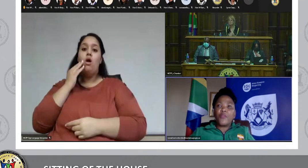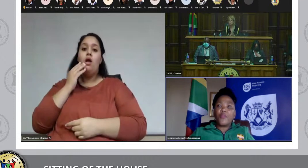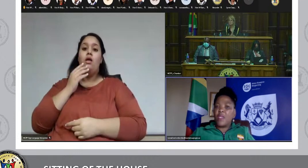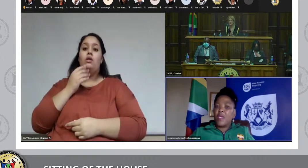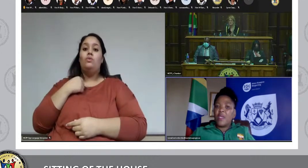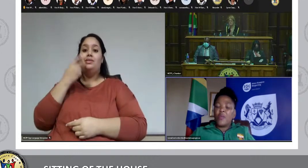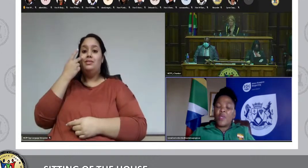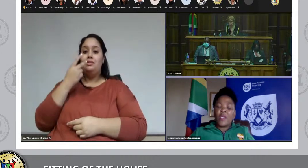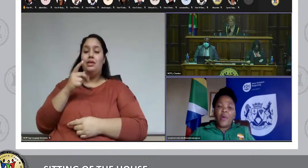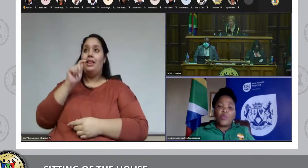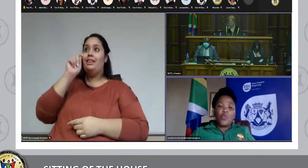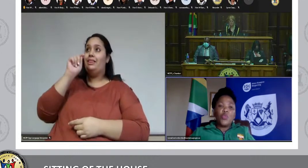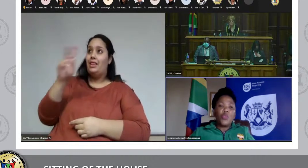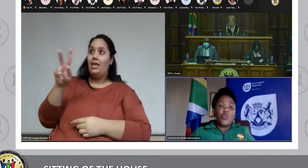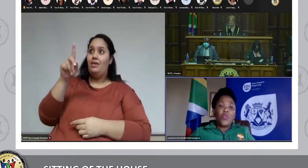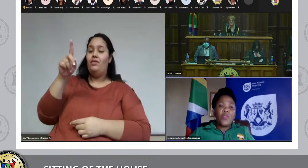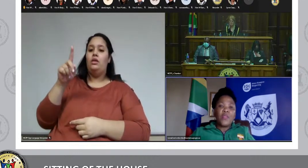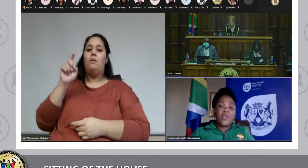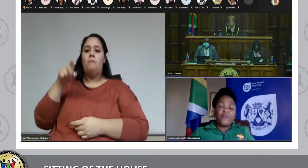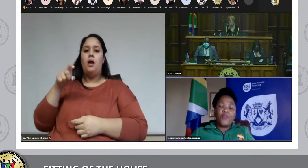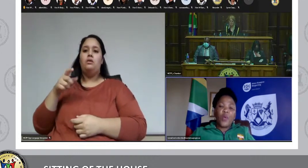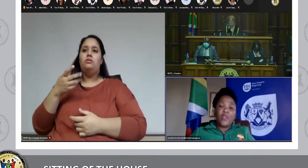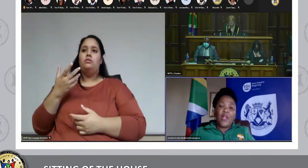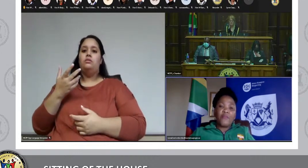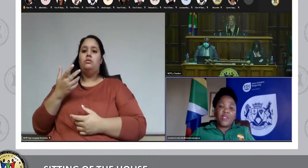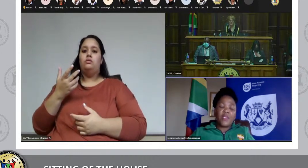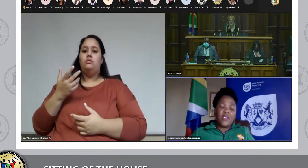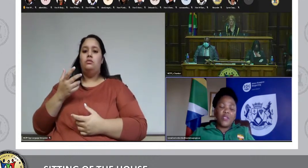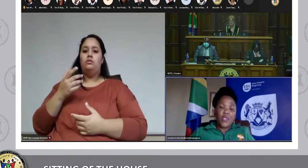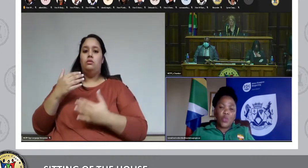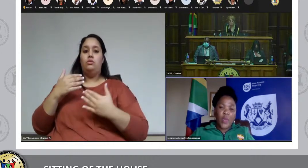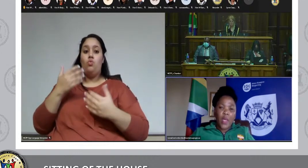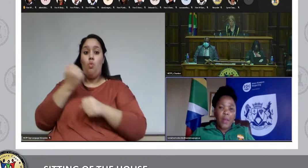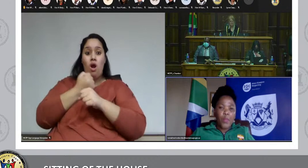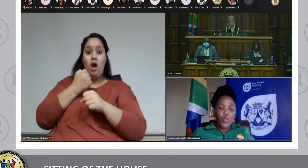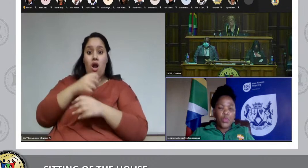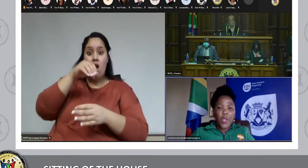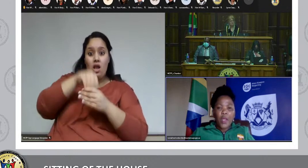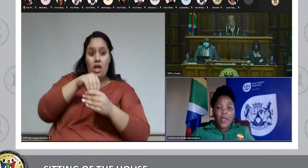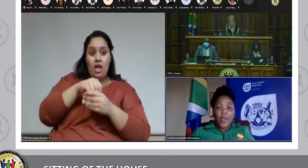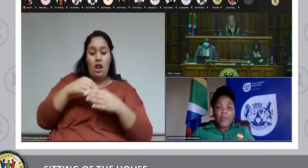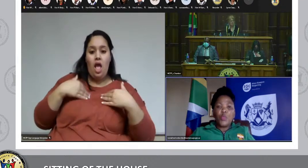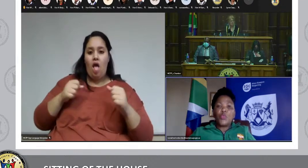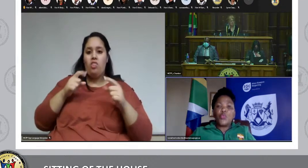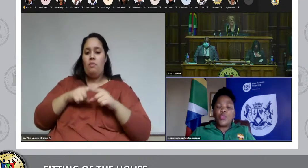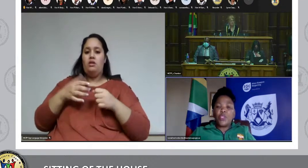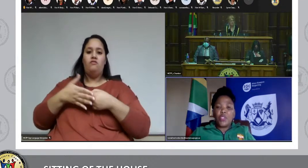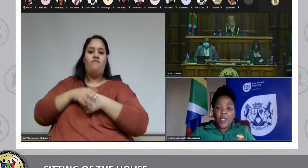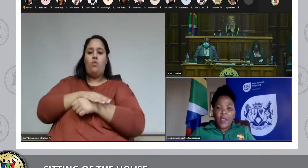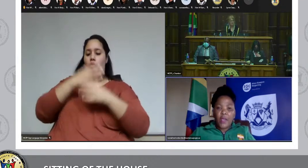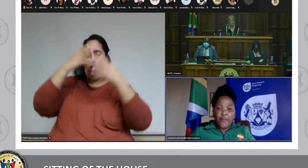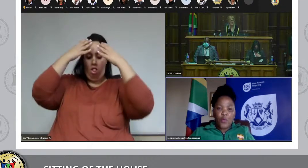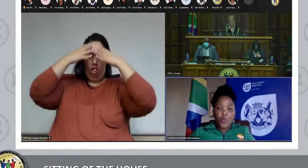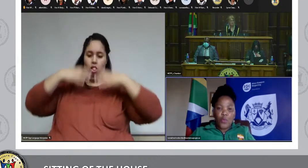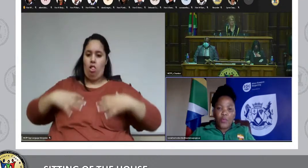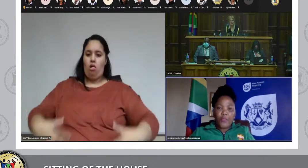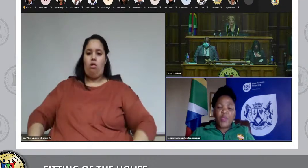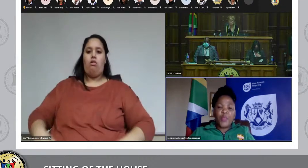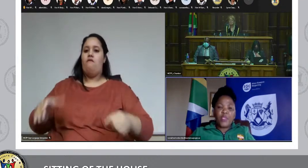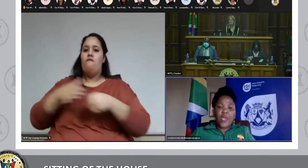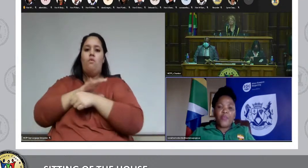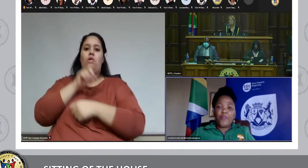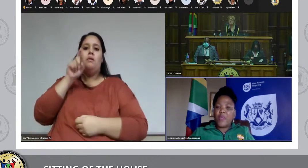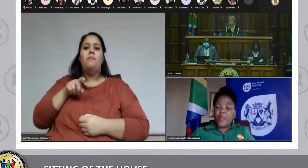from TV, it was about, you used to think that if you are in the health facility, you must wear a moon suit